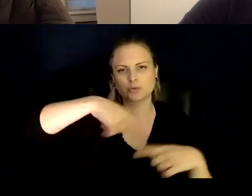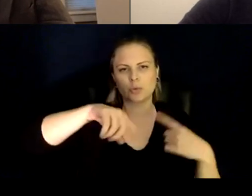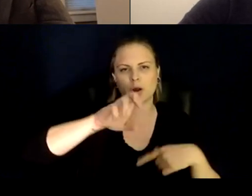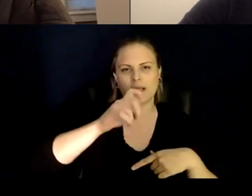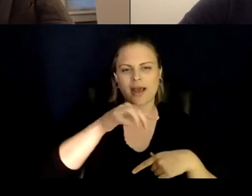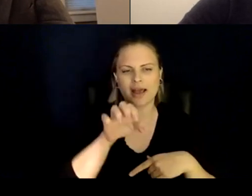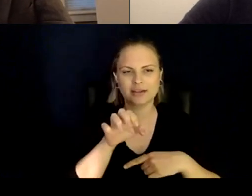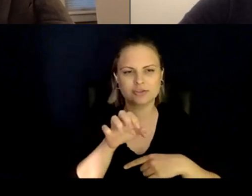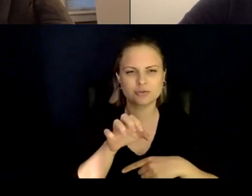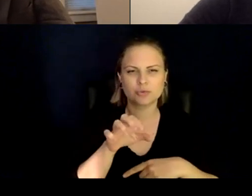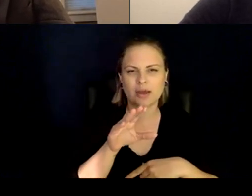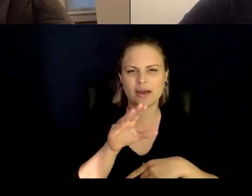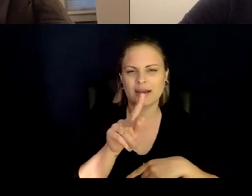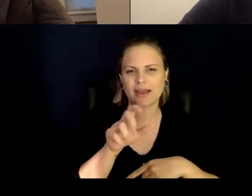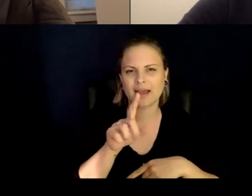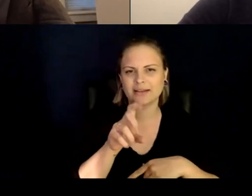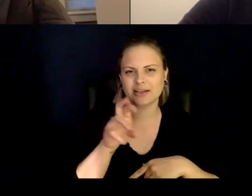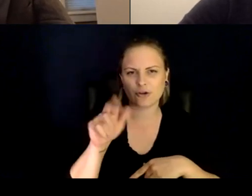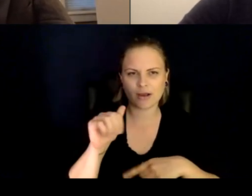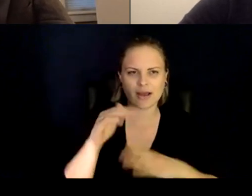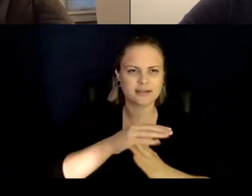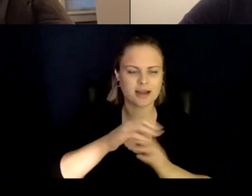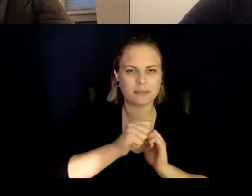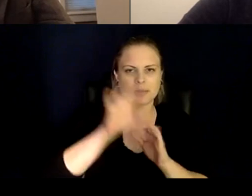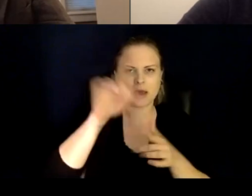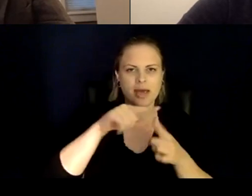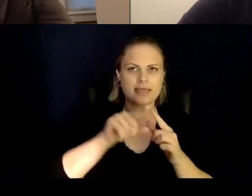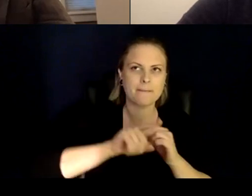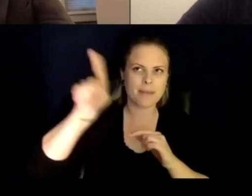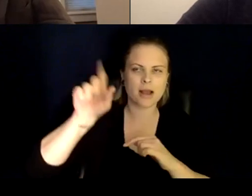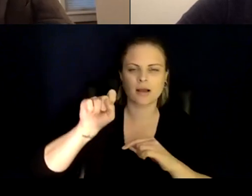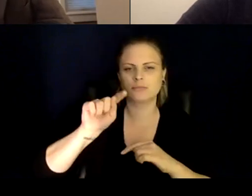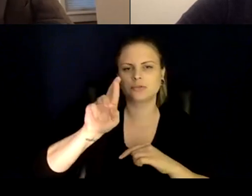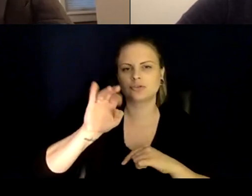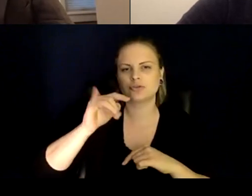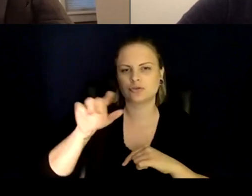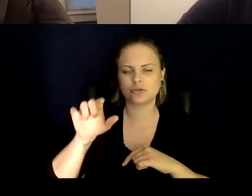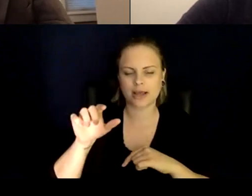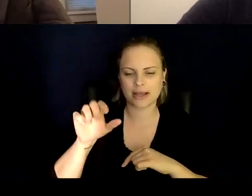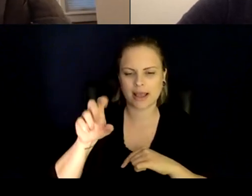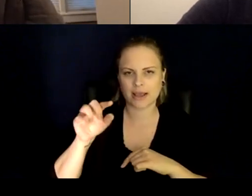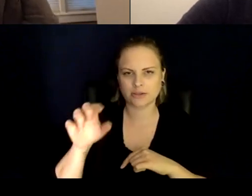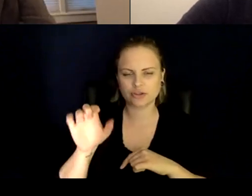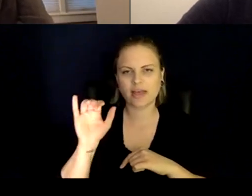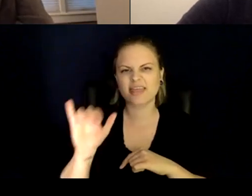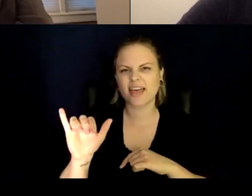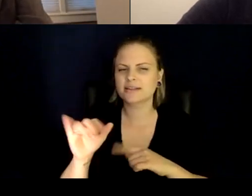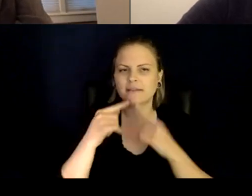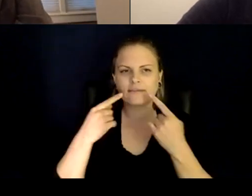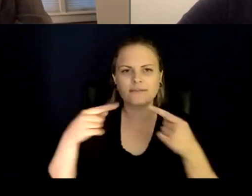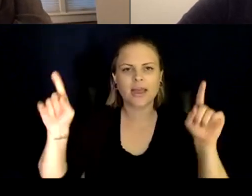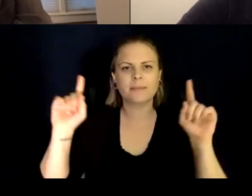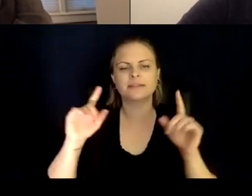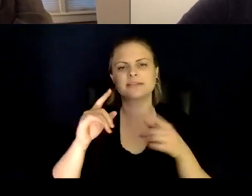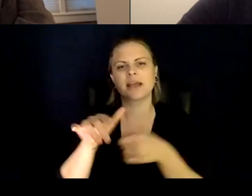the ancient caldera at the top of the mountain, and then back up Striding Edge. Striding Edge is a very famous